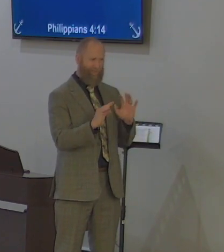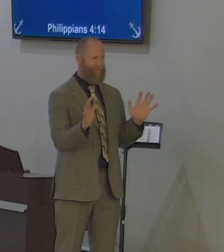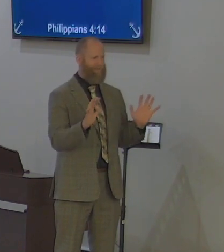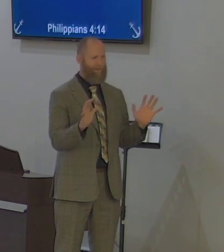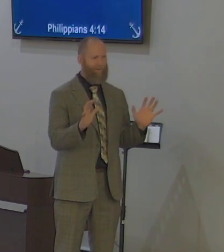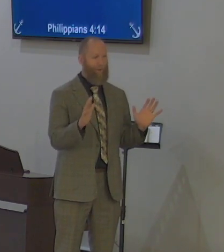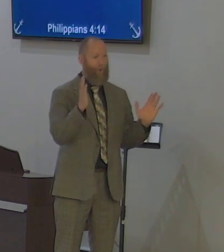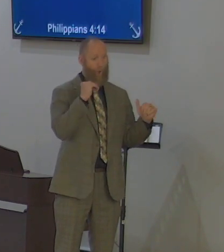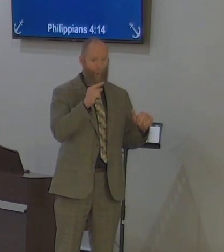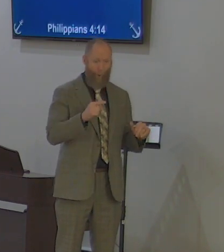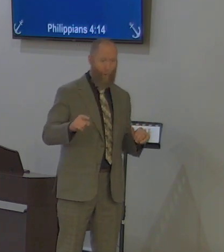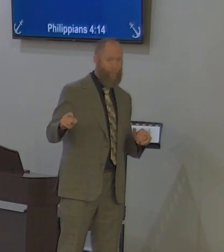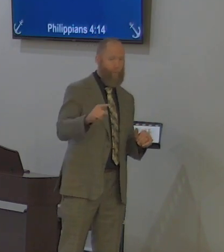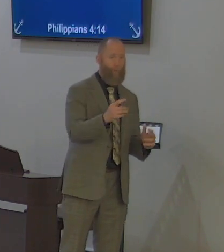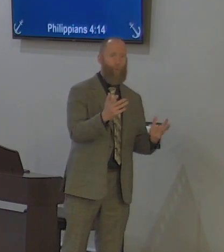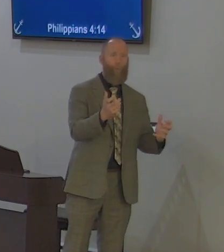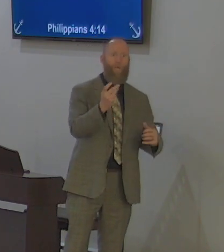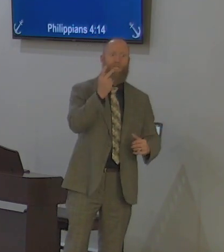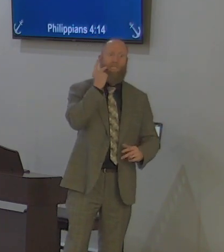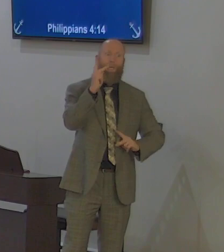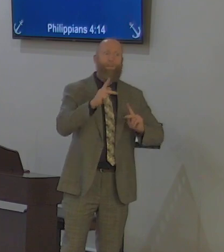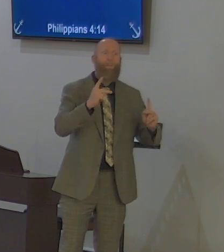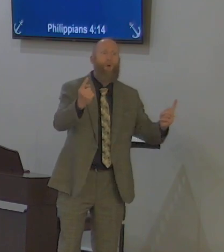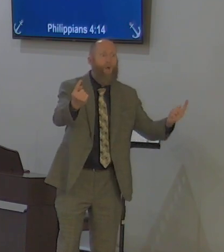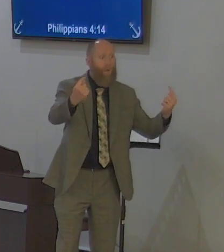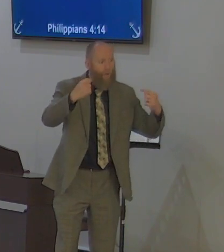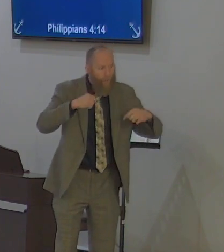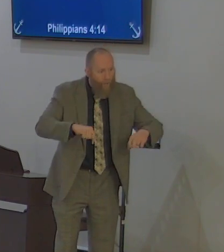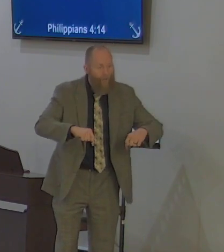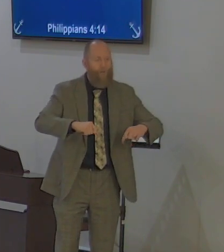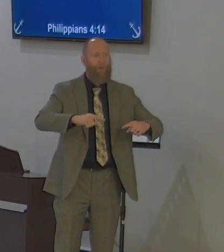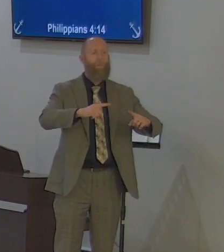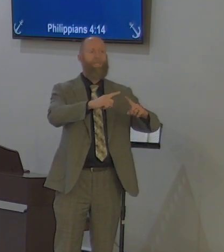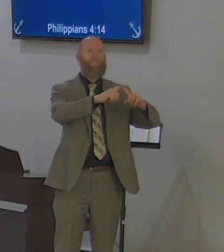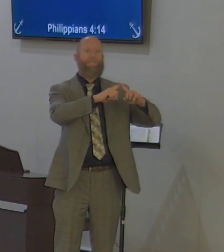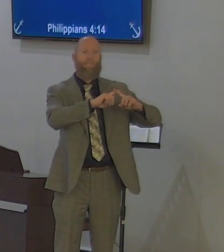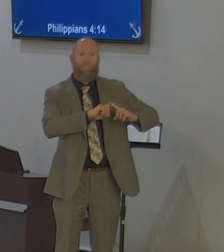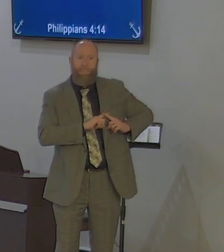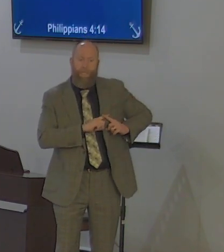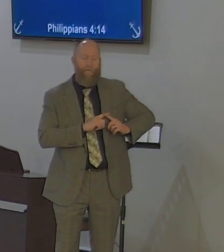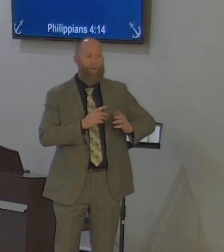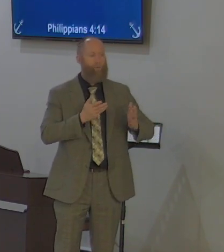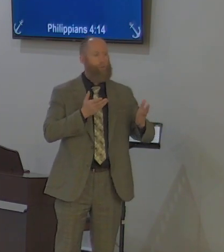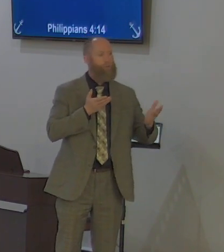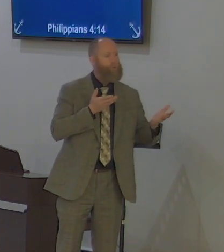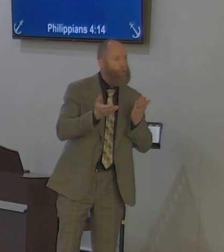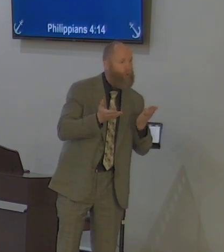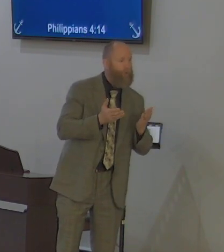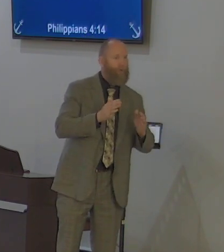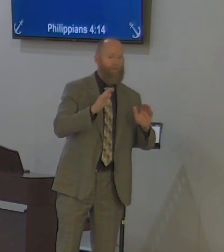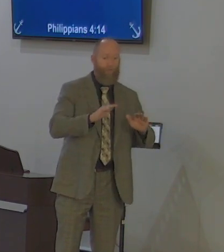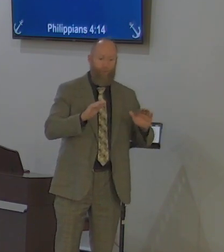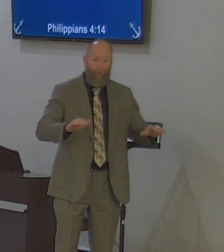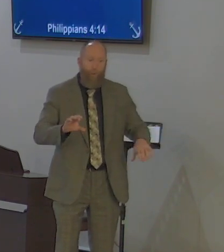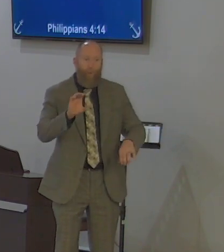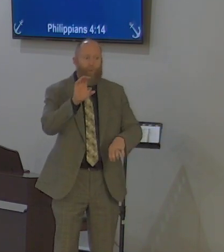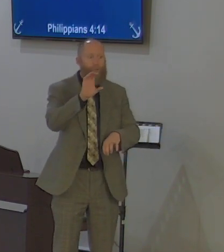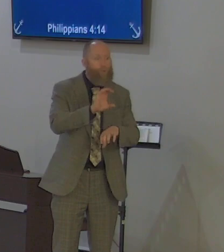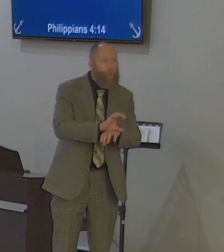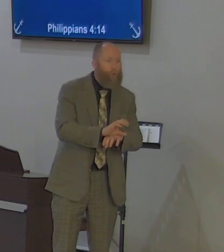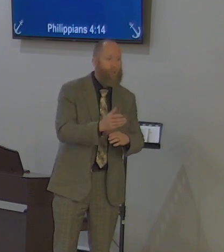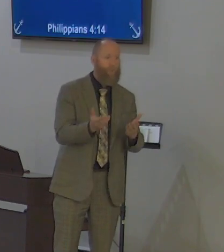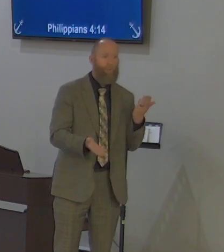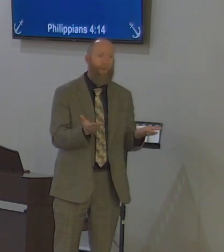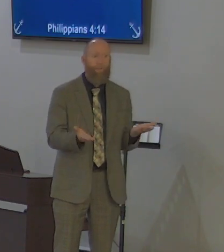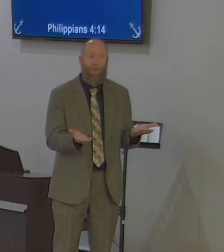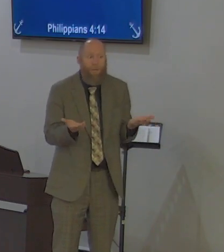into this place and being born again, and people serving in this place, and a junior church or something over there. And I don't know, you